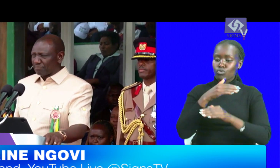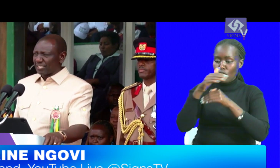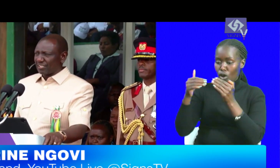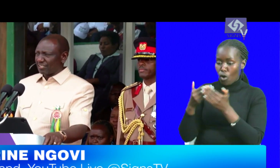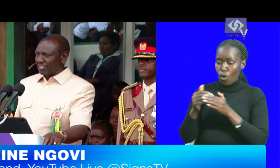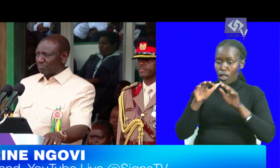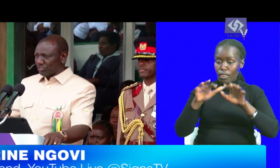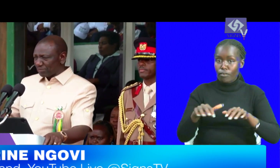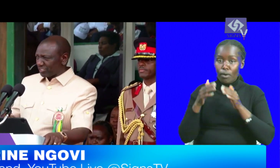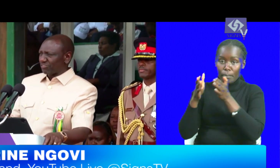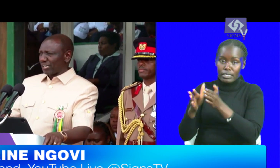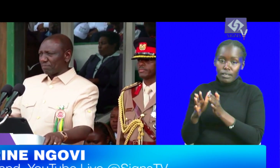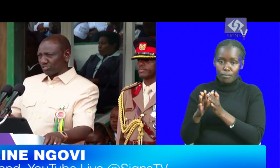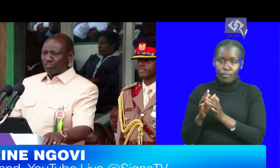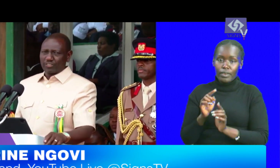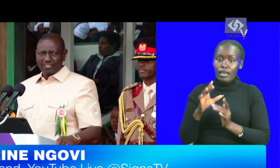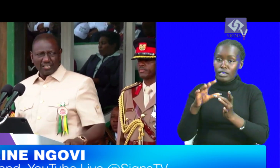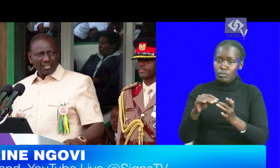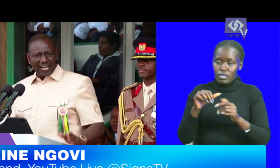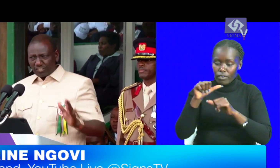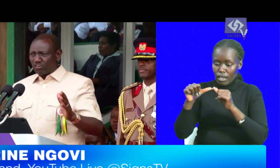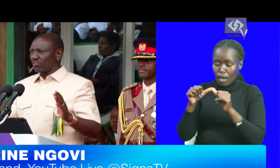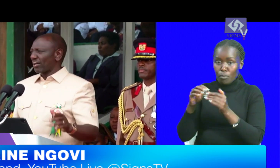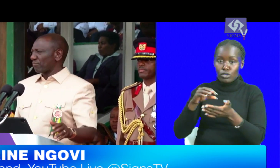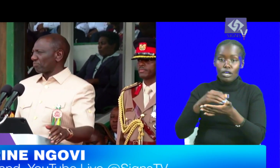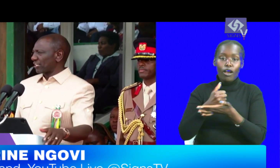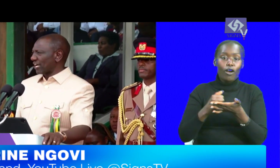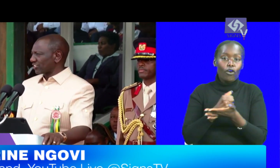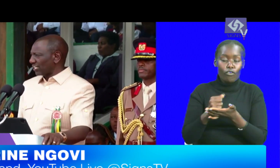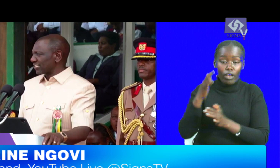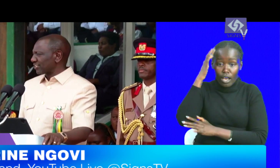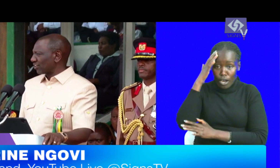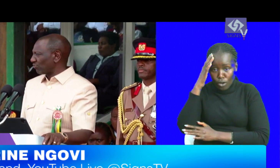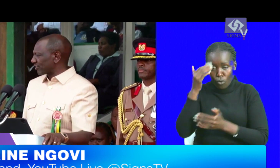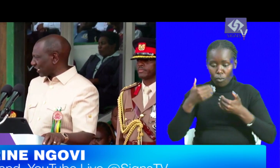me be specific about coffee. I know at the moment there are challenges in the coffee sector.